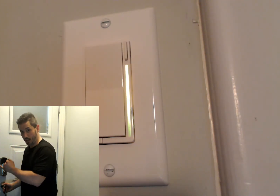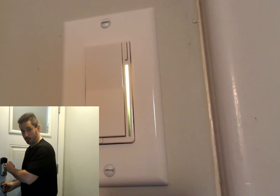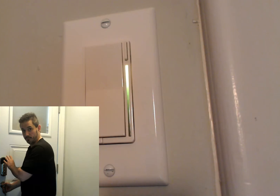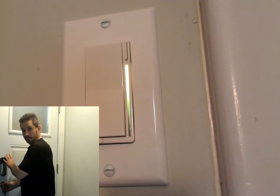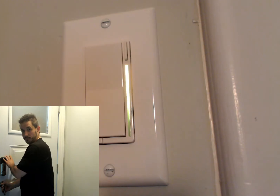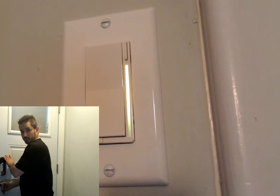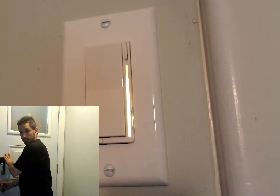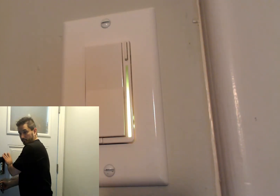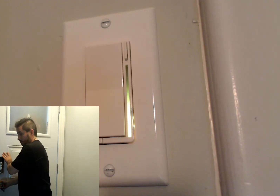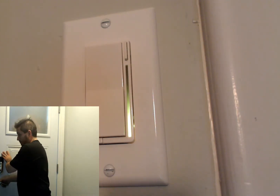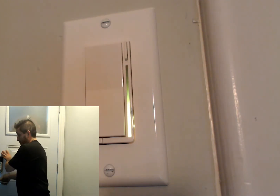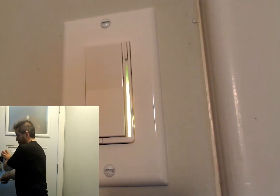again.